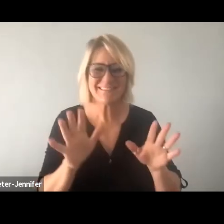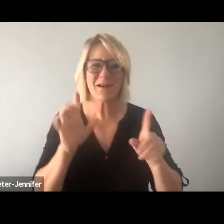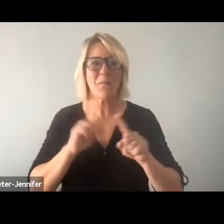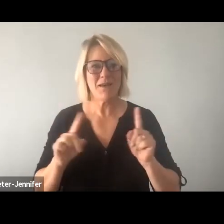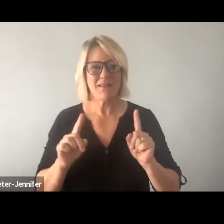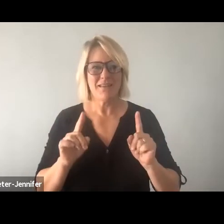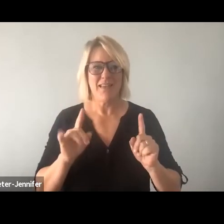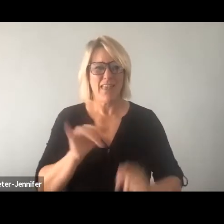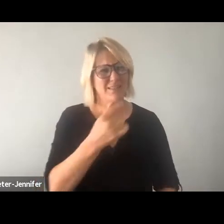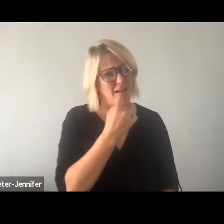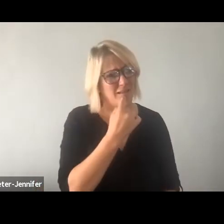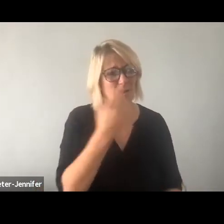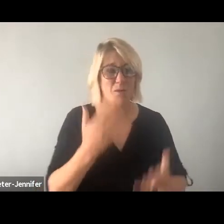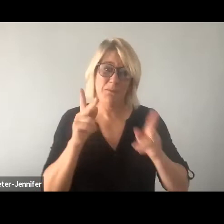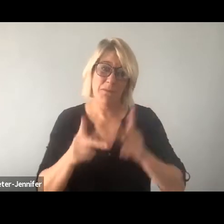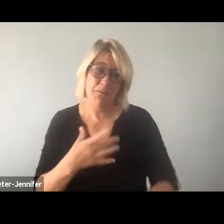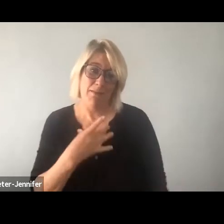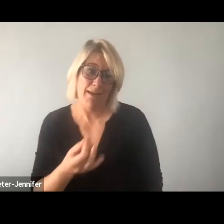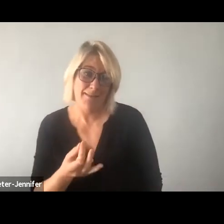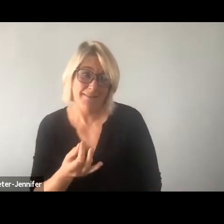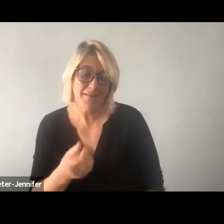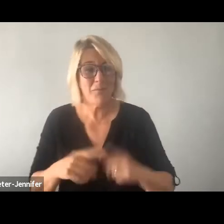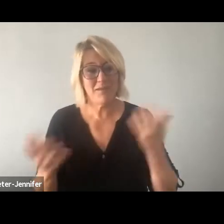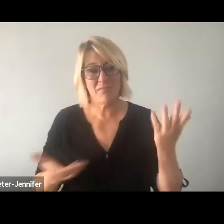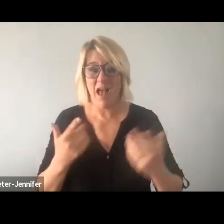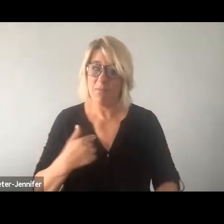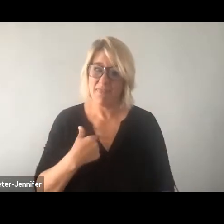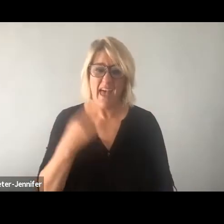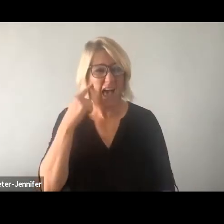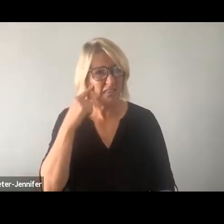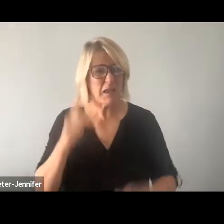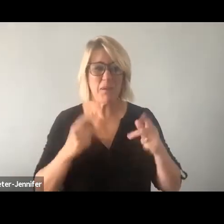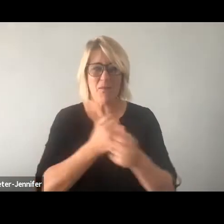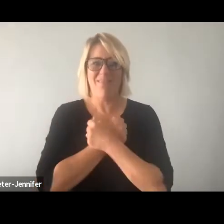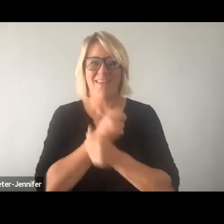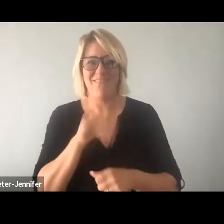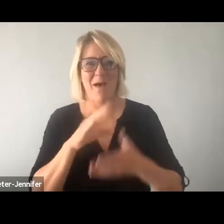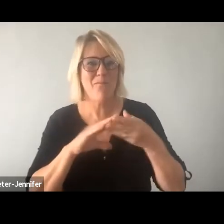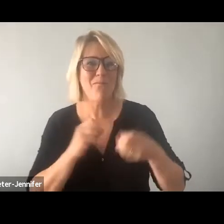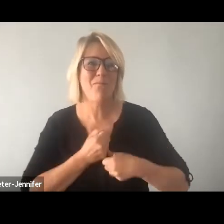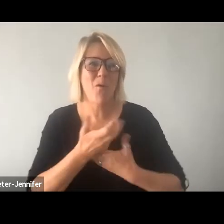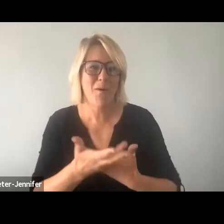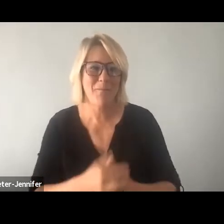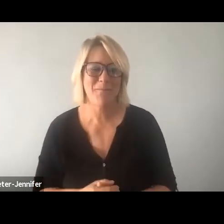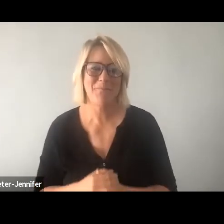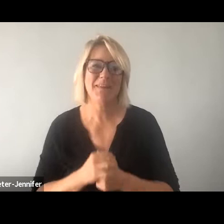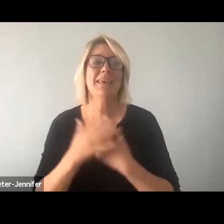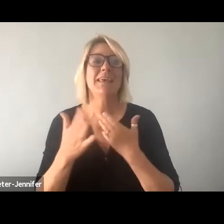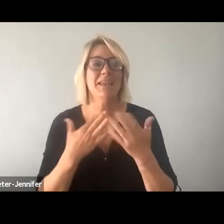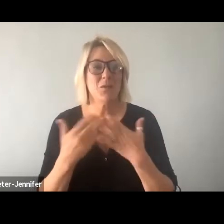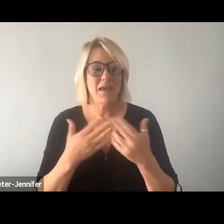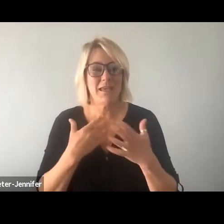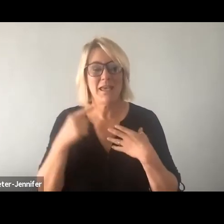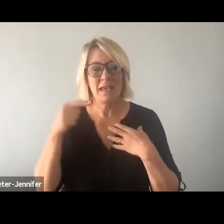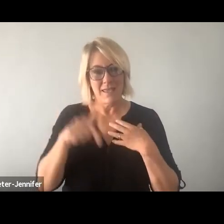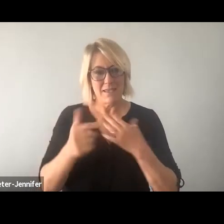sucked or people liked it. So I'm just going to go out on a limb and go, people loved it. Yeah. But anyway, this morning we